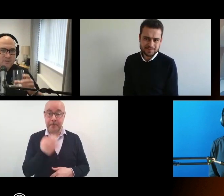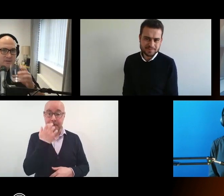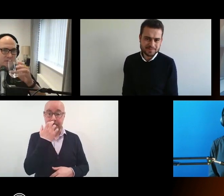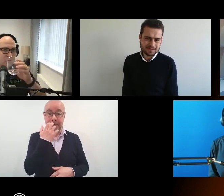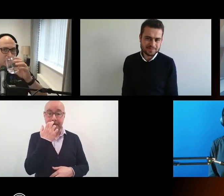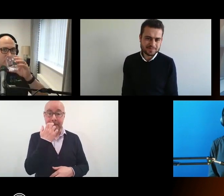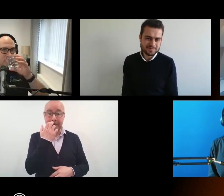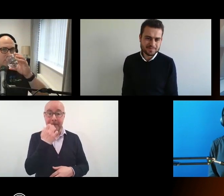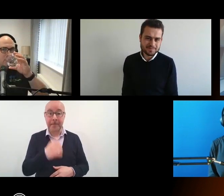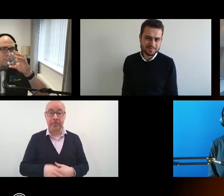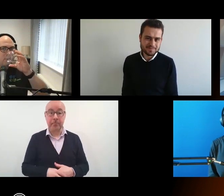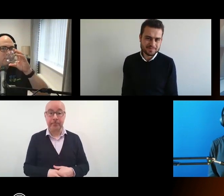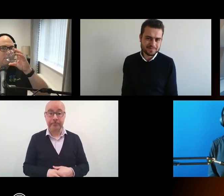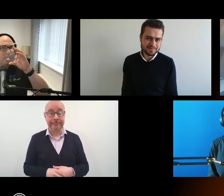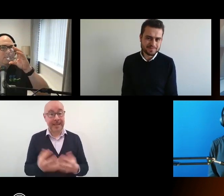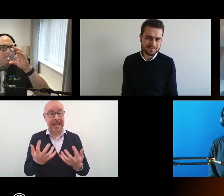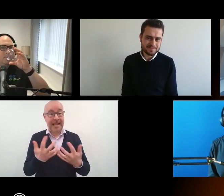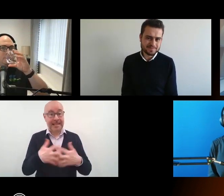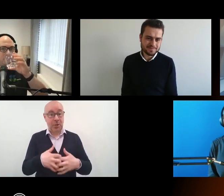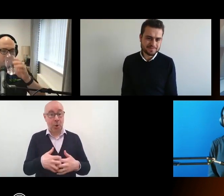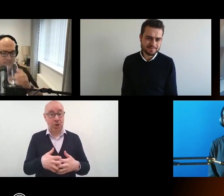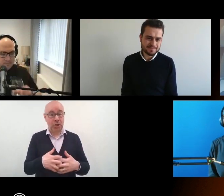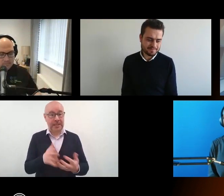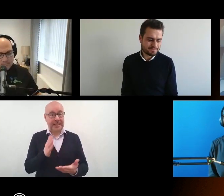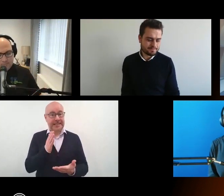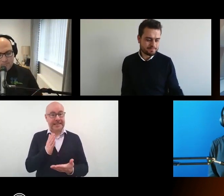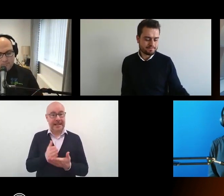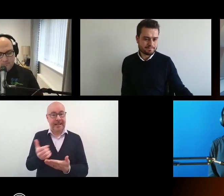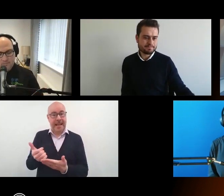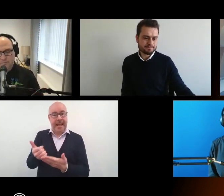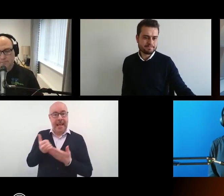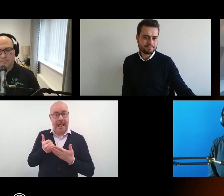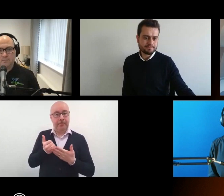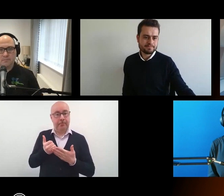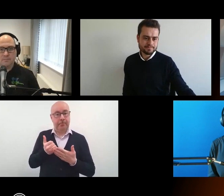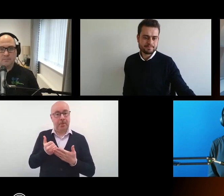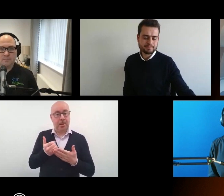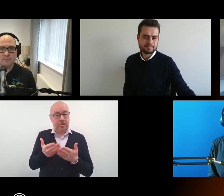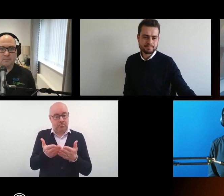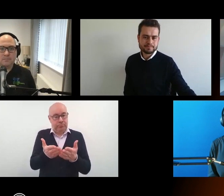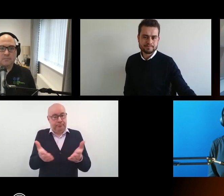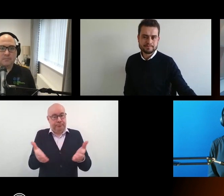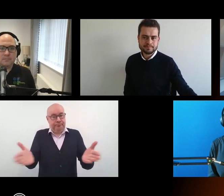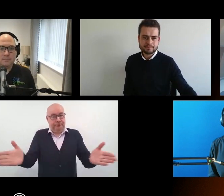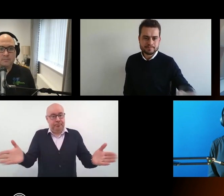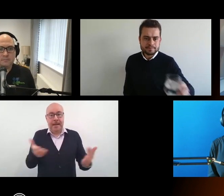Technology certainly has been a lever to broaden out accessibility.